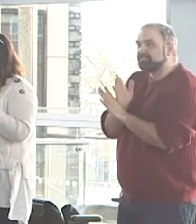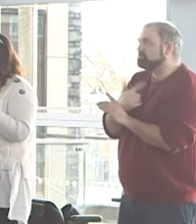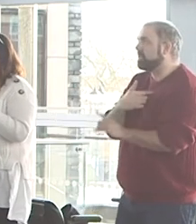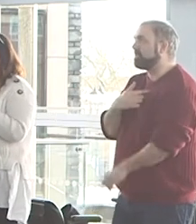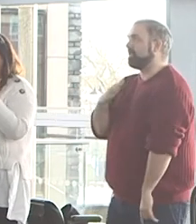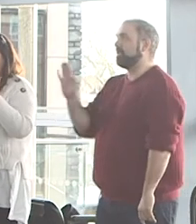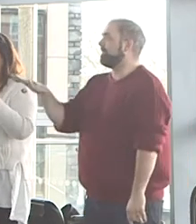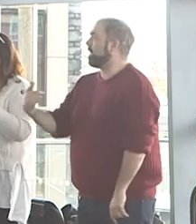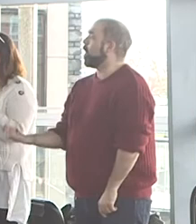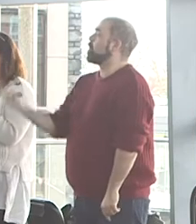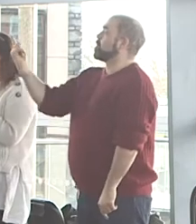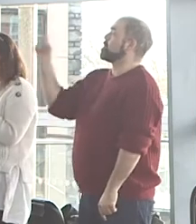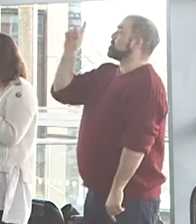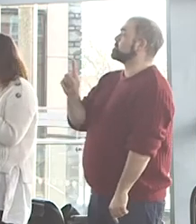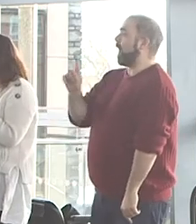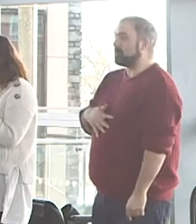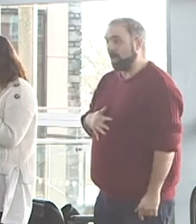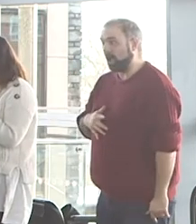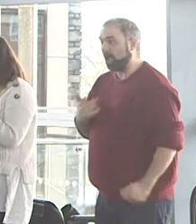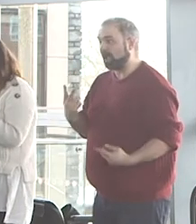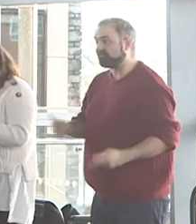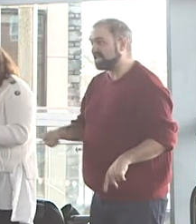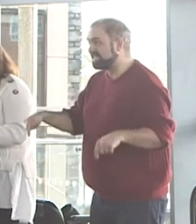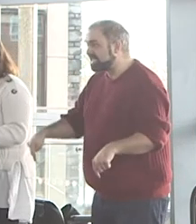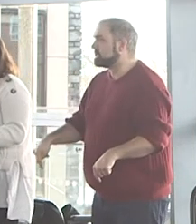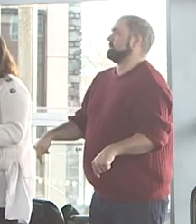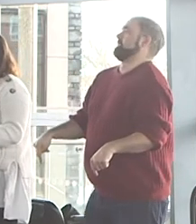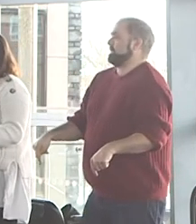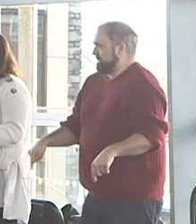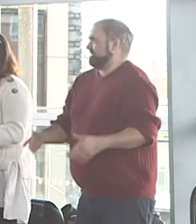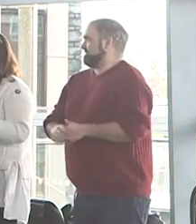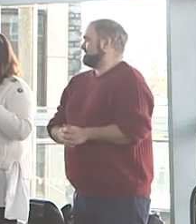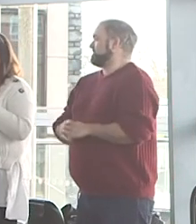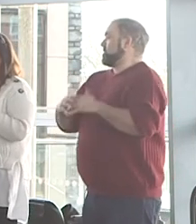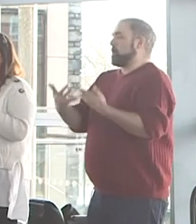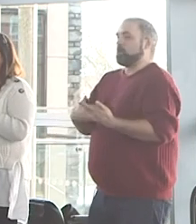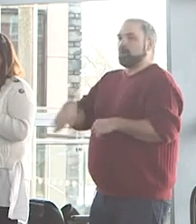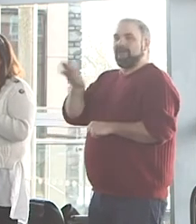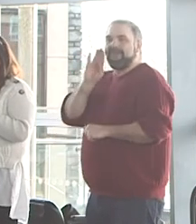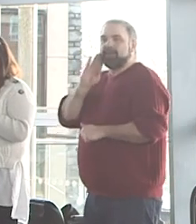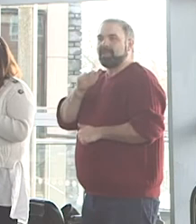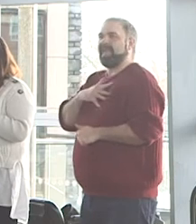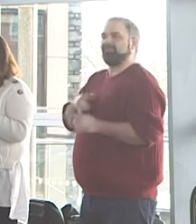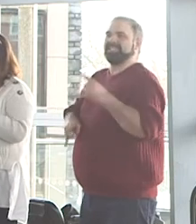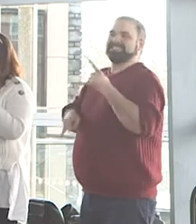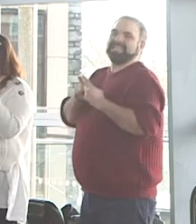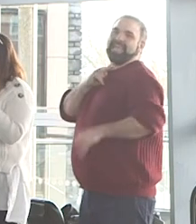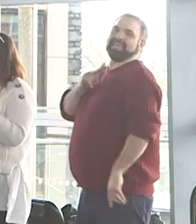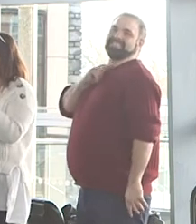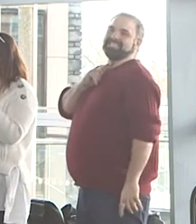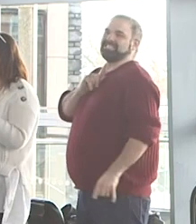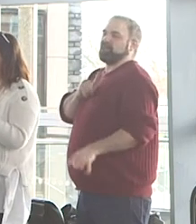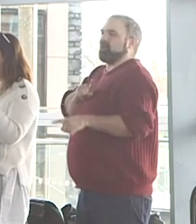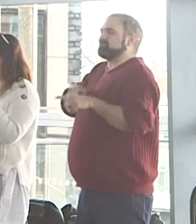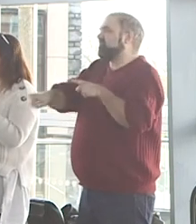just threw me on the back, on the front stairs. I'm like, oh my God, why have you done that to me? Right, so as you can hear, I've got a very sexy accent, so try